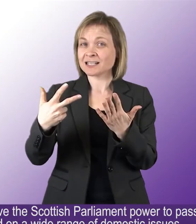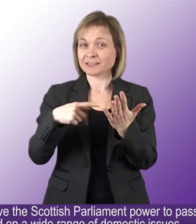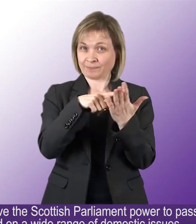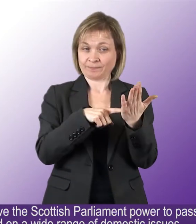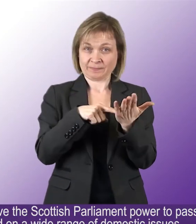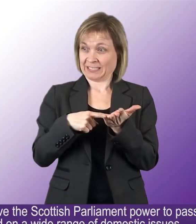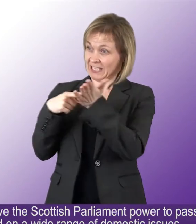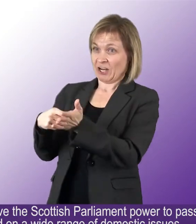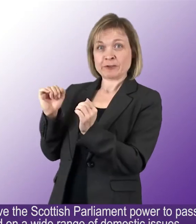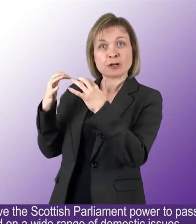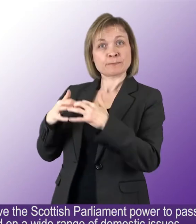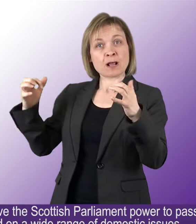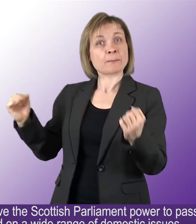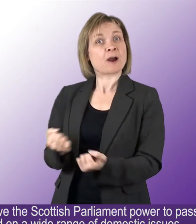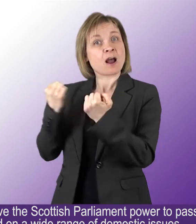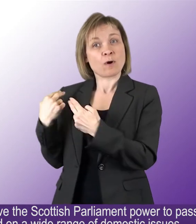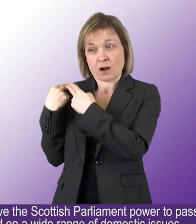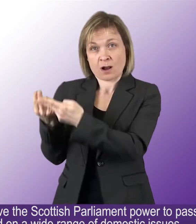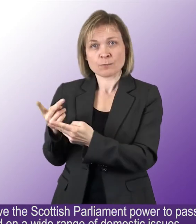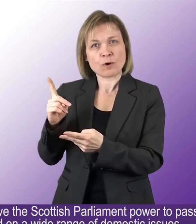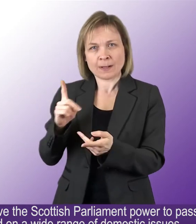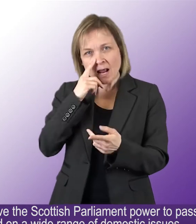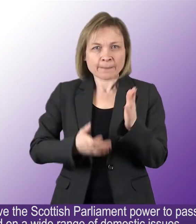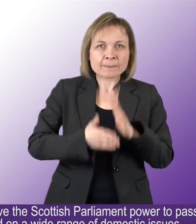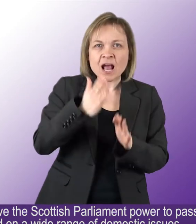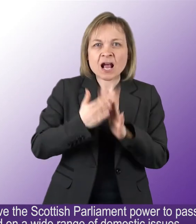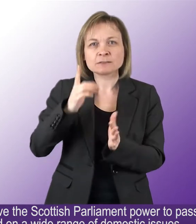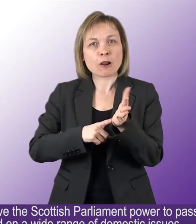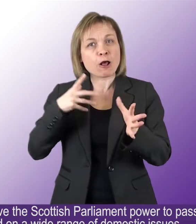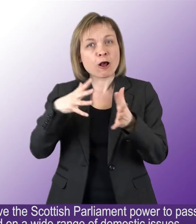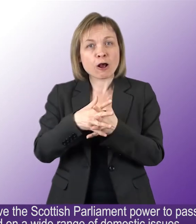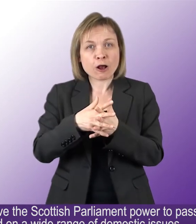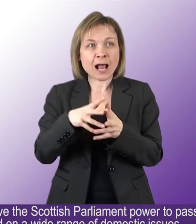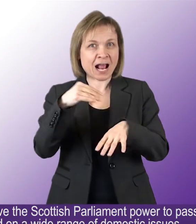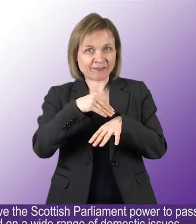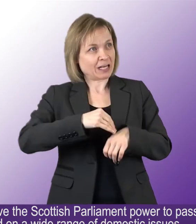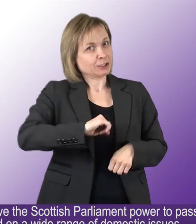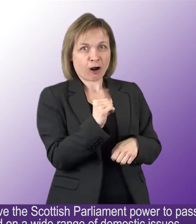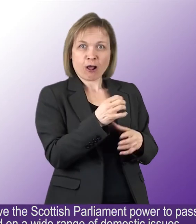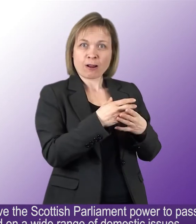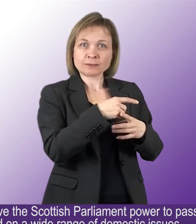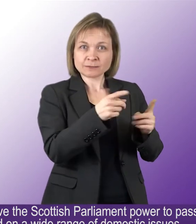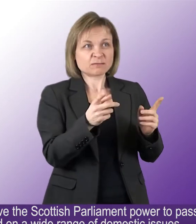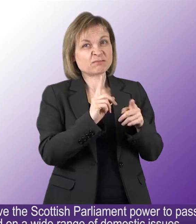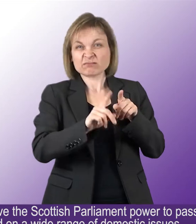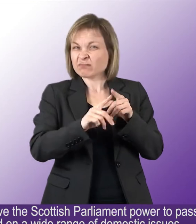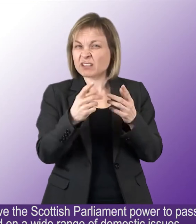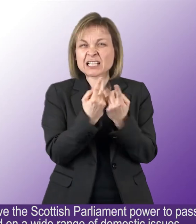The Scotland Act 1998 gave the Scottish Parliament power to pass laws affecting Scotland on a wide